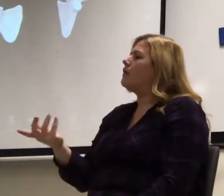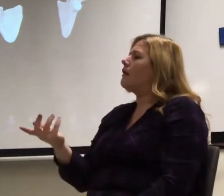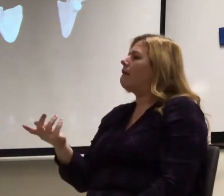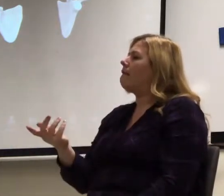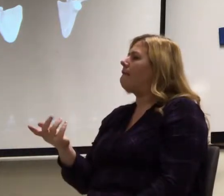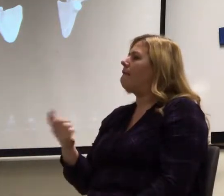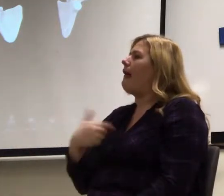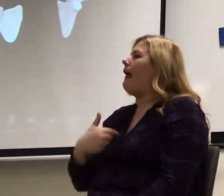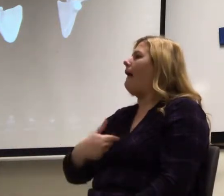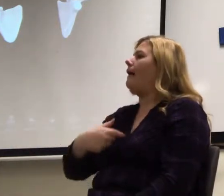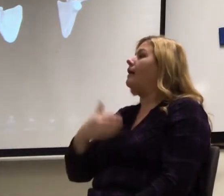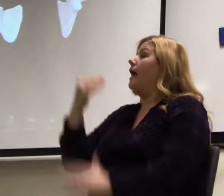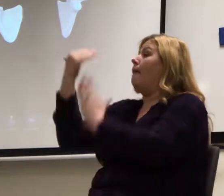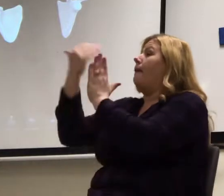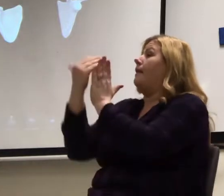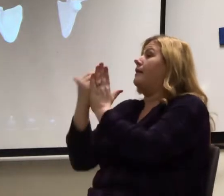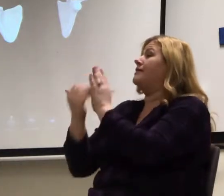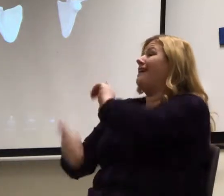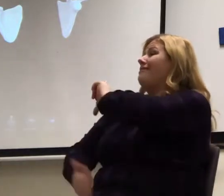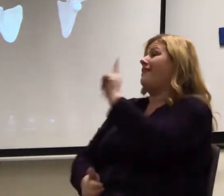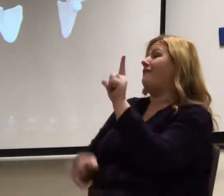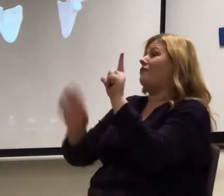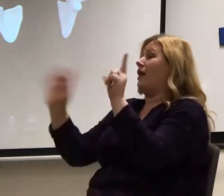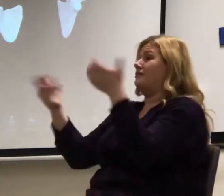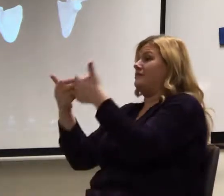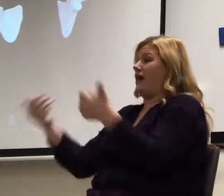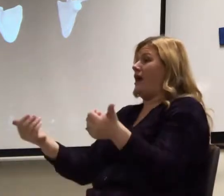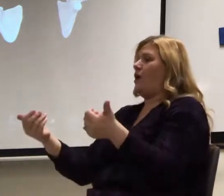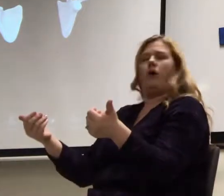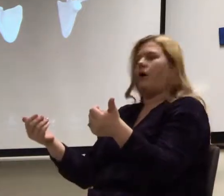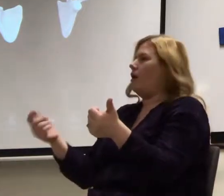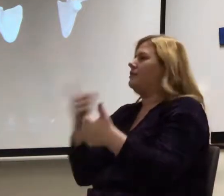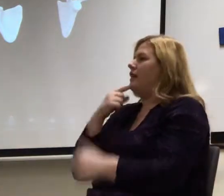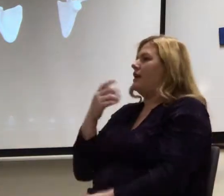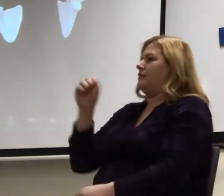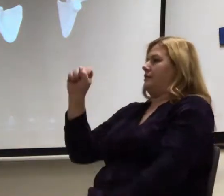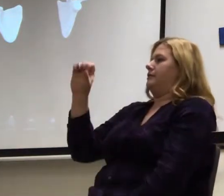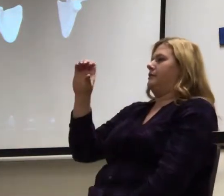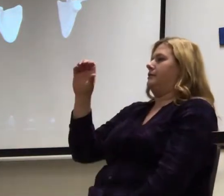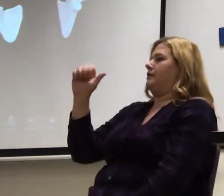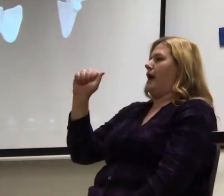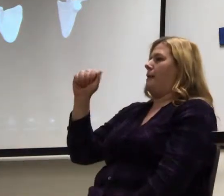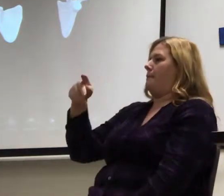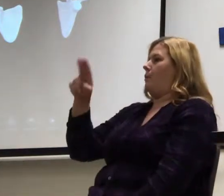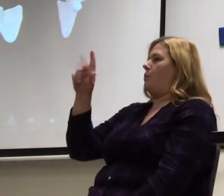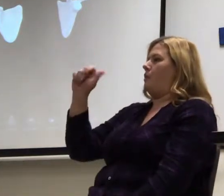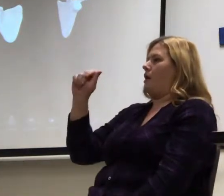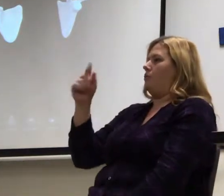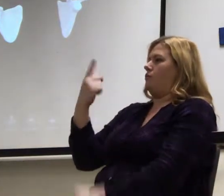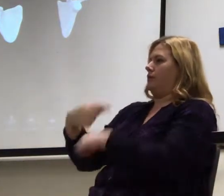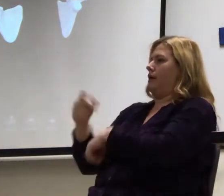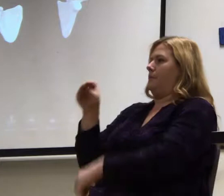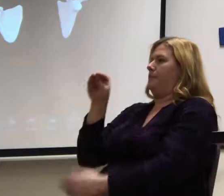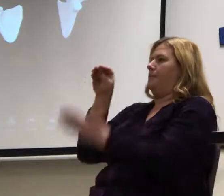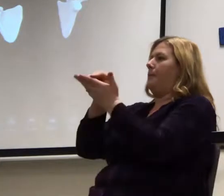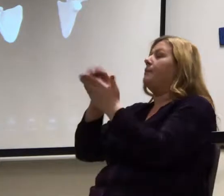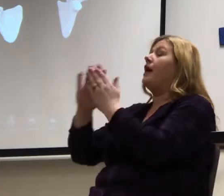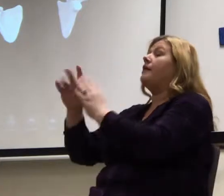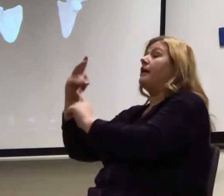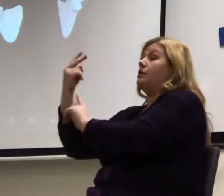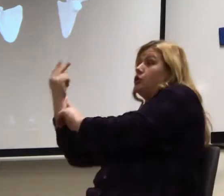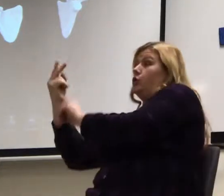I don't list left and right separately. I list the scapula once, and I put a 2 next to it.